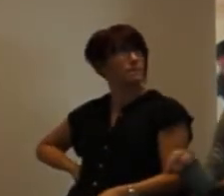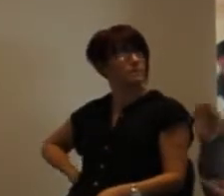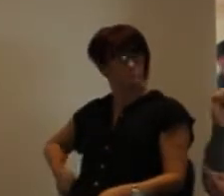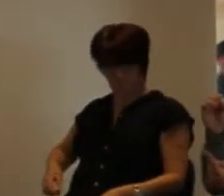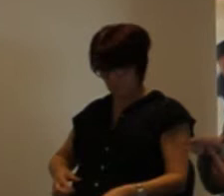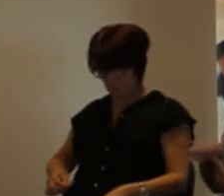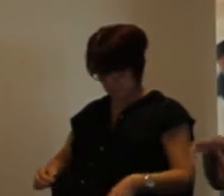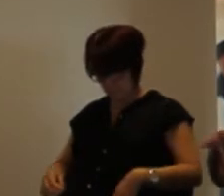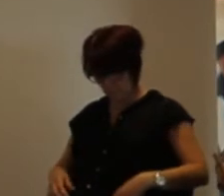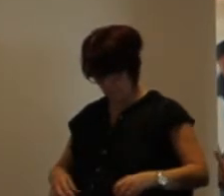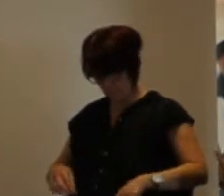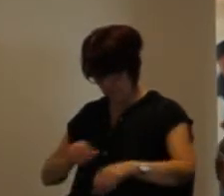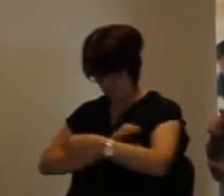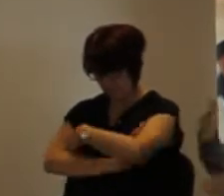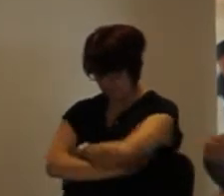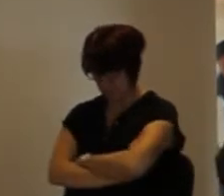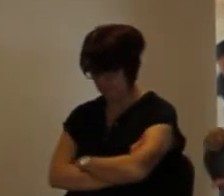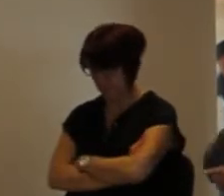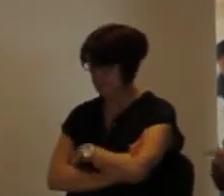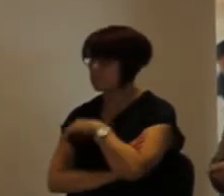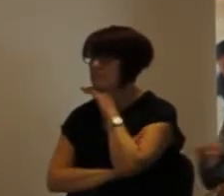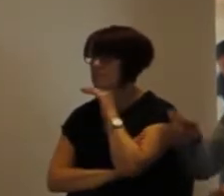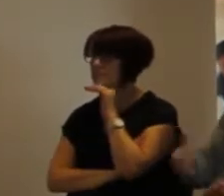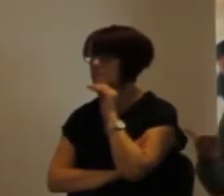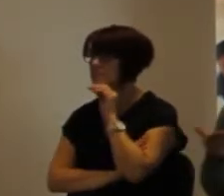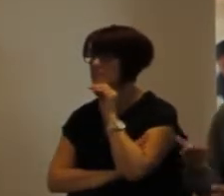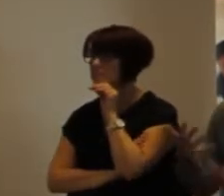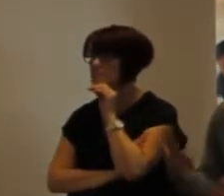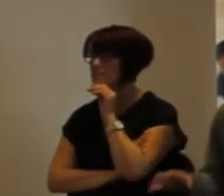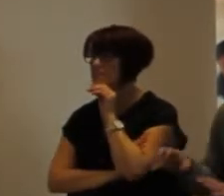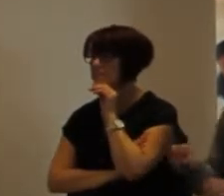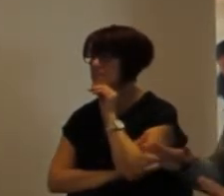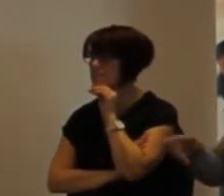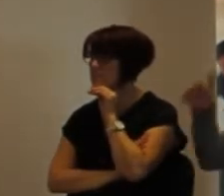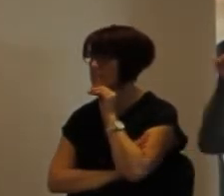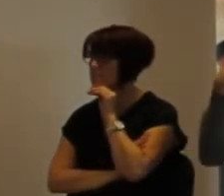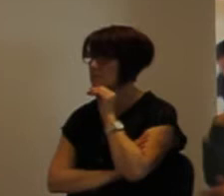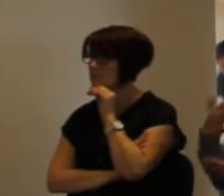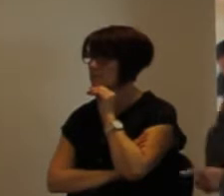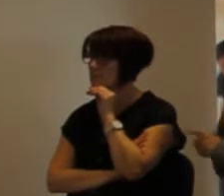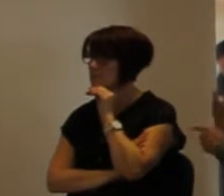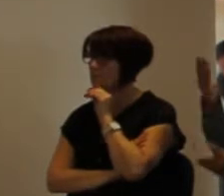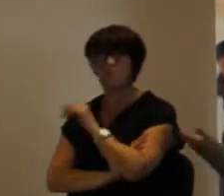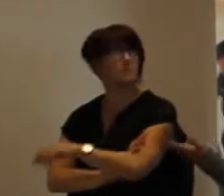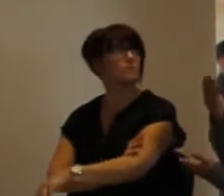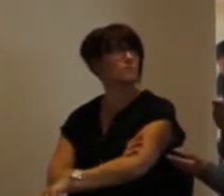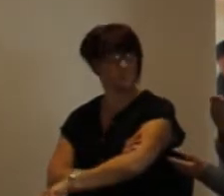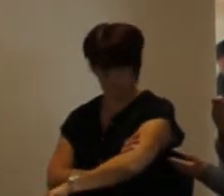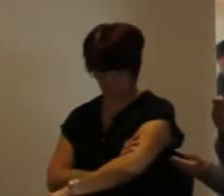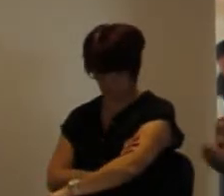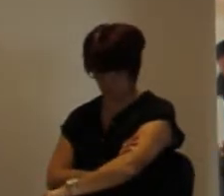that they're fully consulted in the process and that we are compliant.